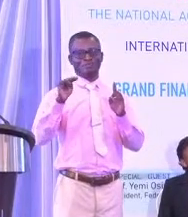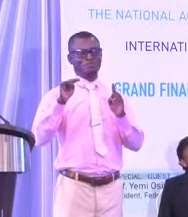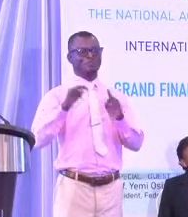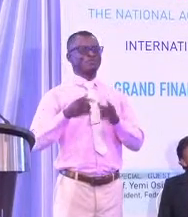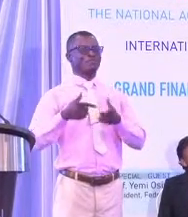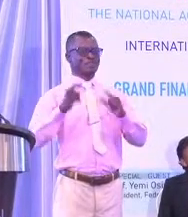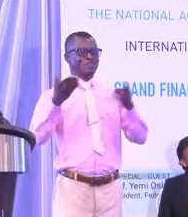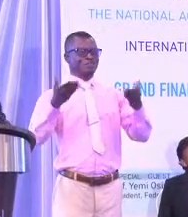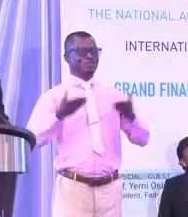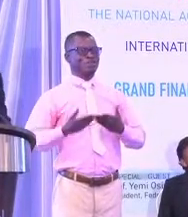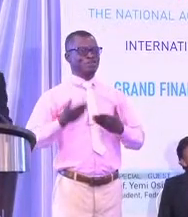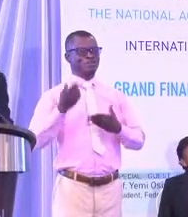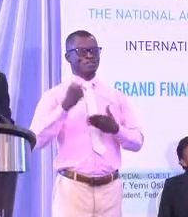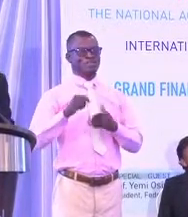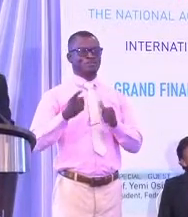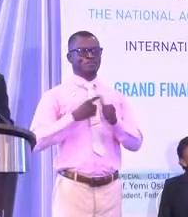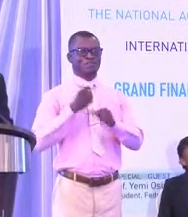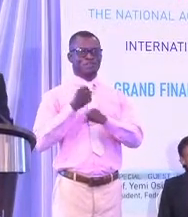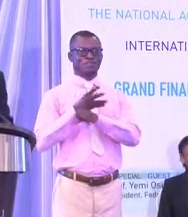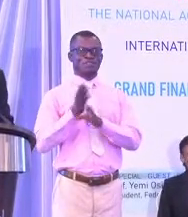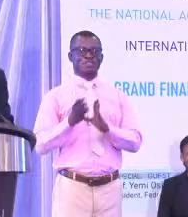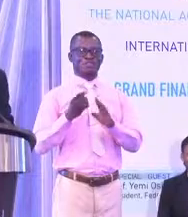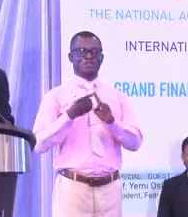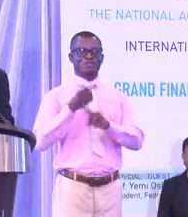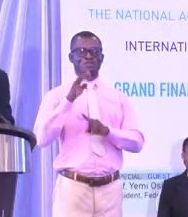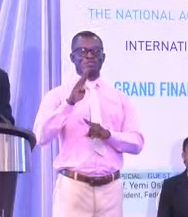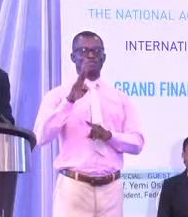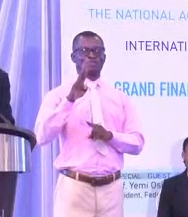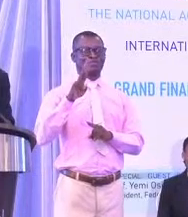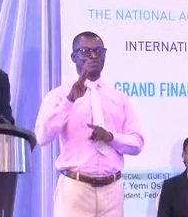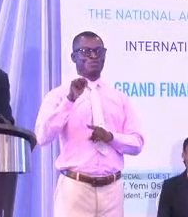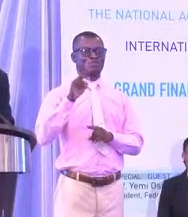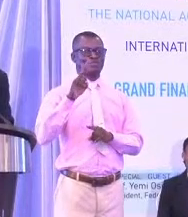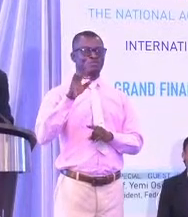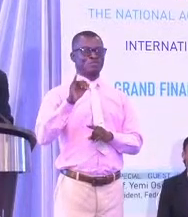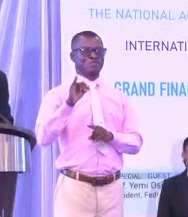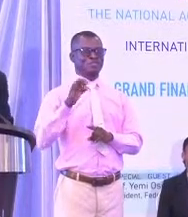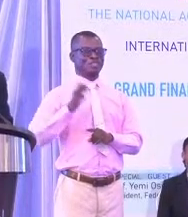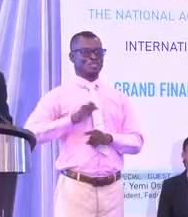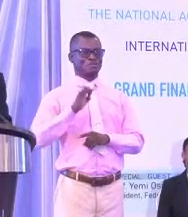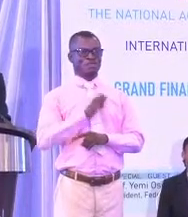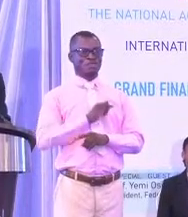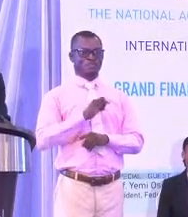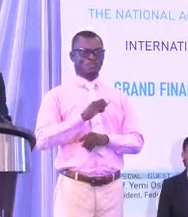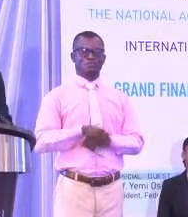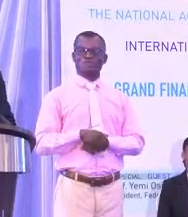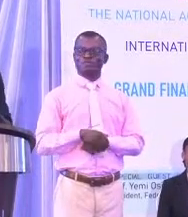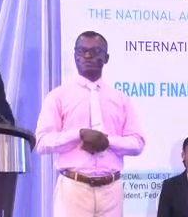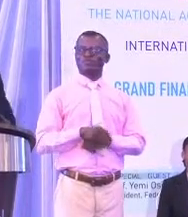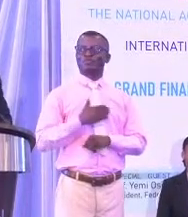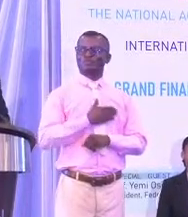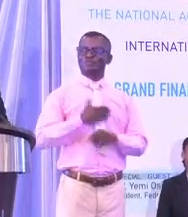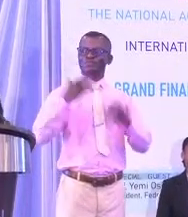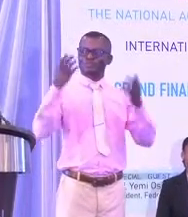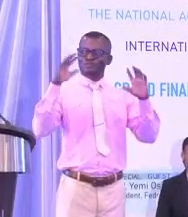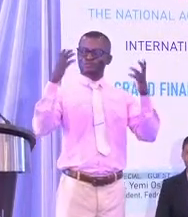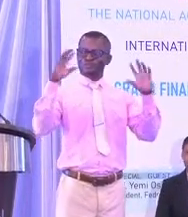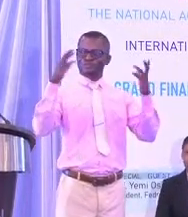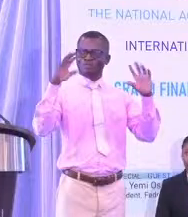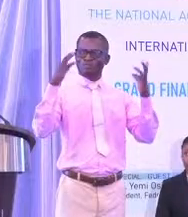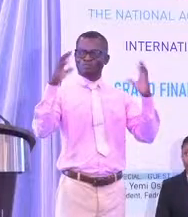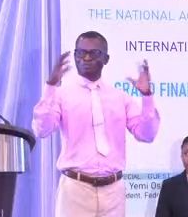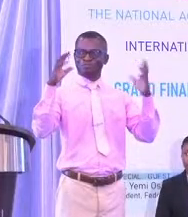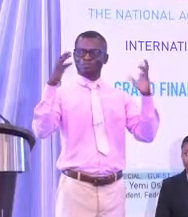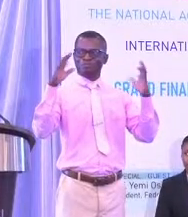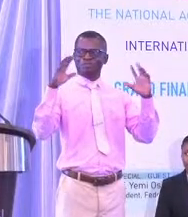Let's welcome the first counselor for Burundi Embassy, Simpai Pankrachi. Please put your hands together. That's